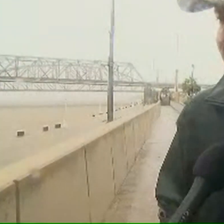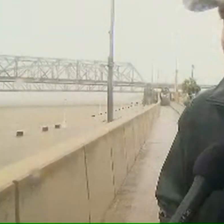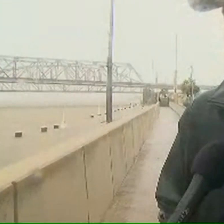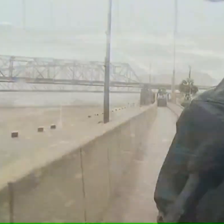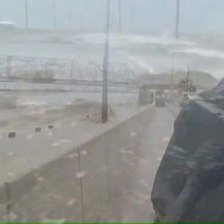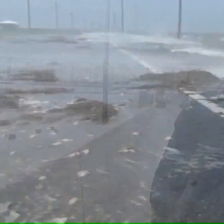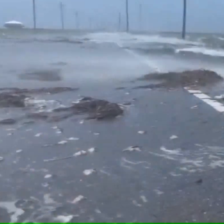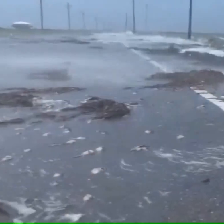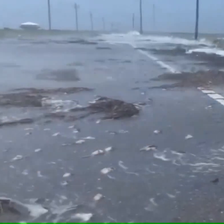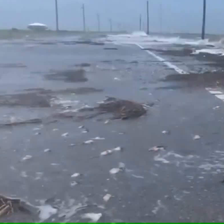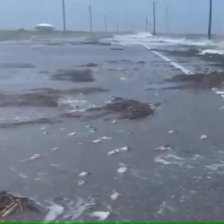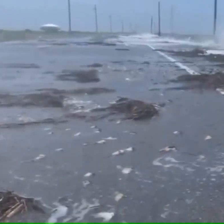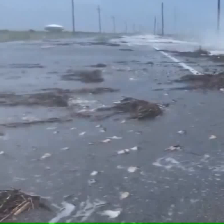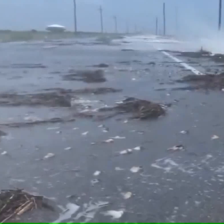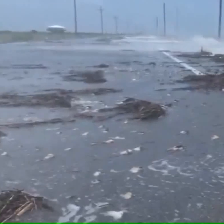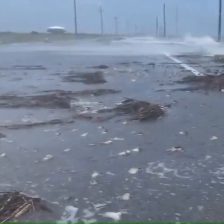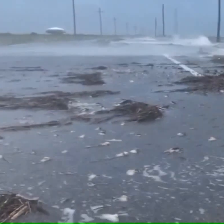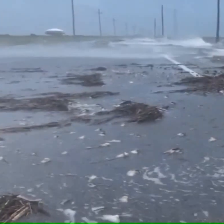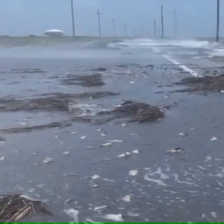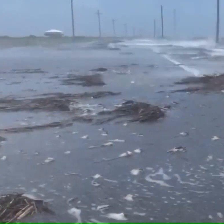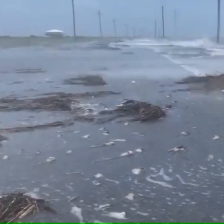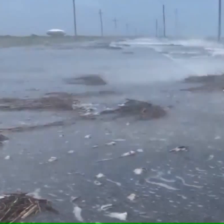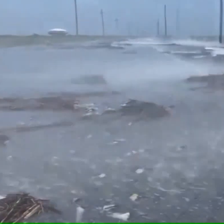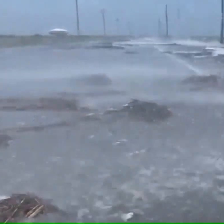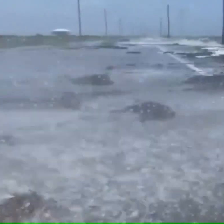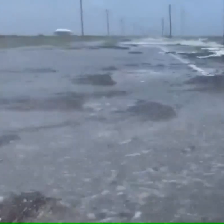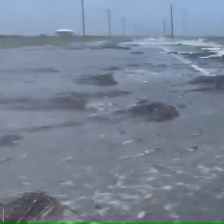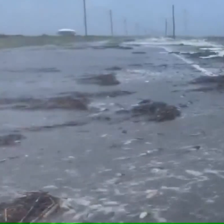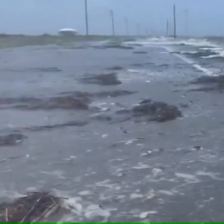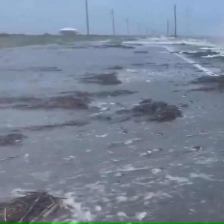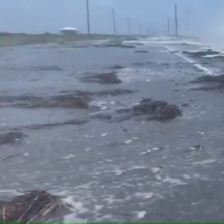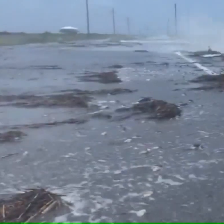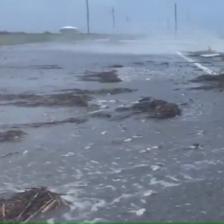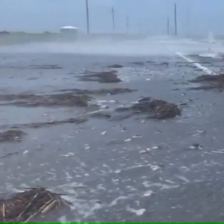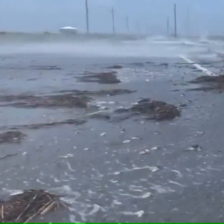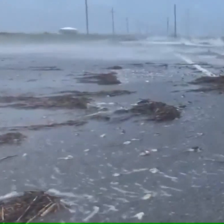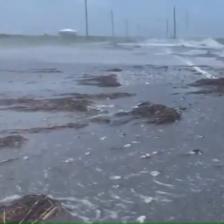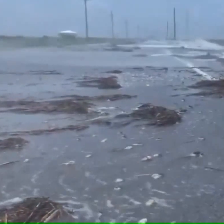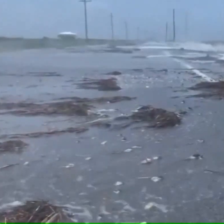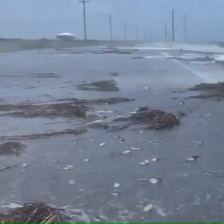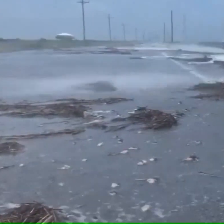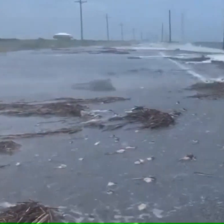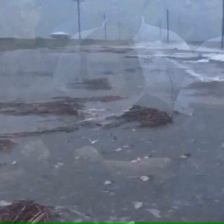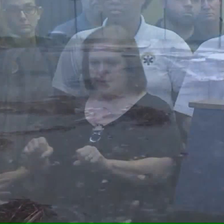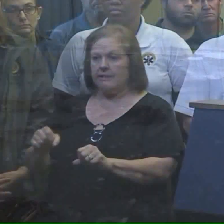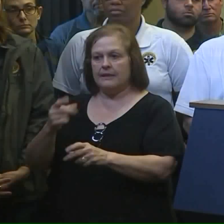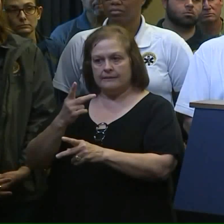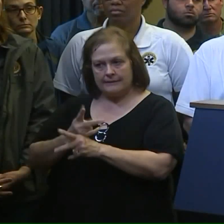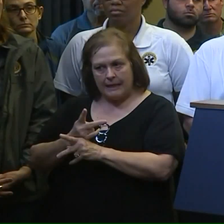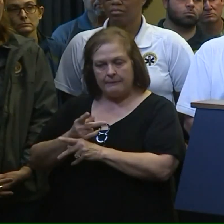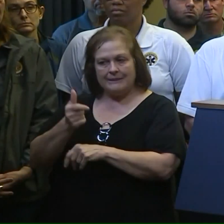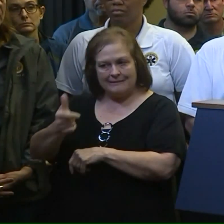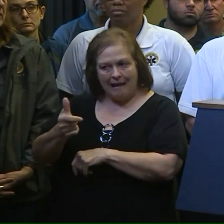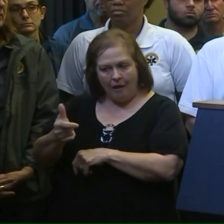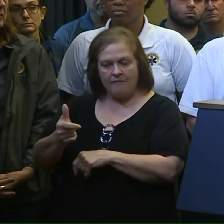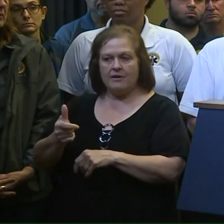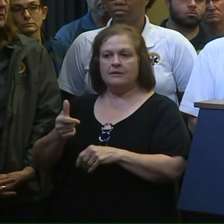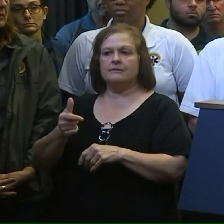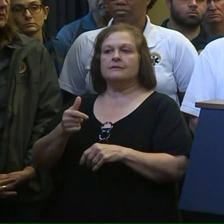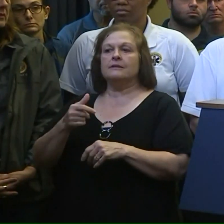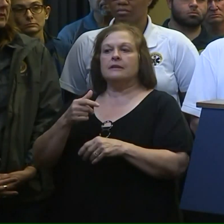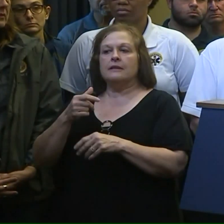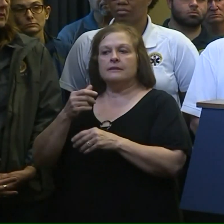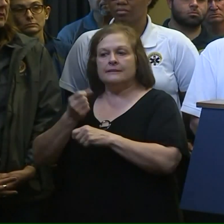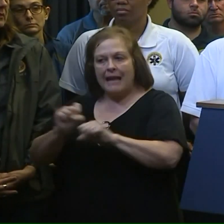the math doesn't work. The Coast Guard said a majority of roadways in Grand Isle, Louisiana are underwater. In New Orleans, Mayor